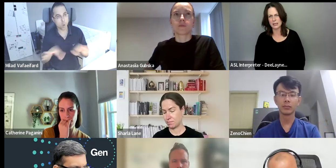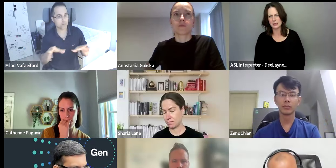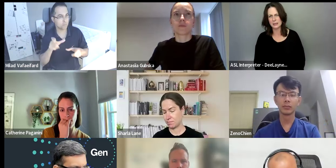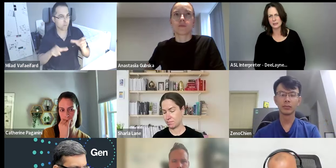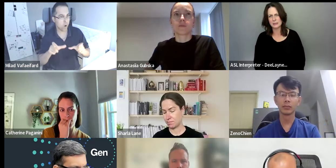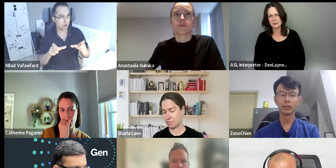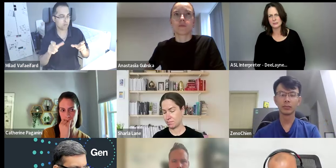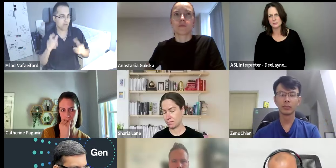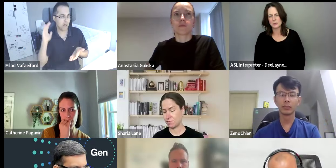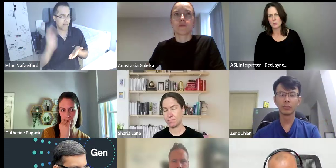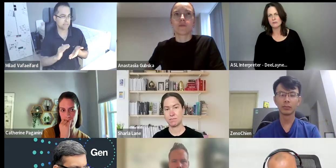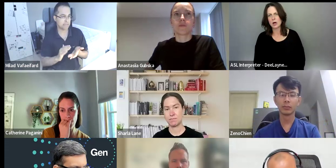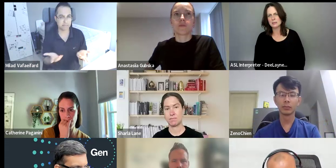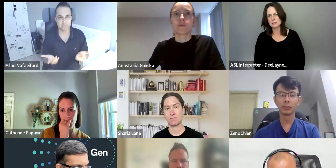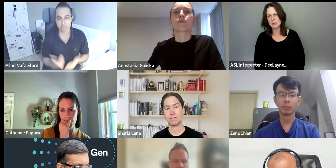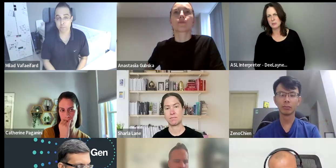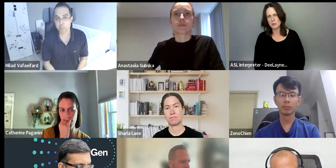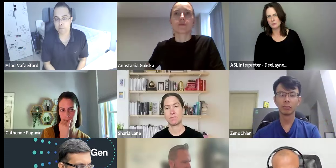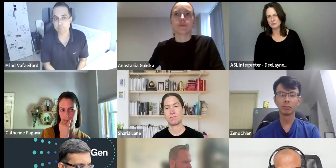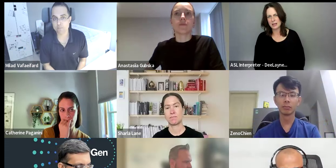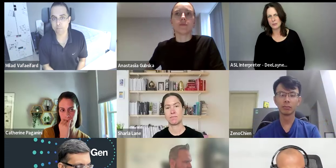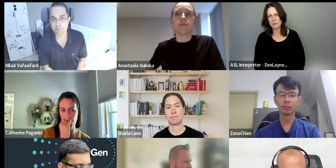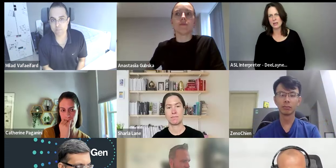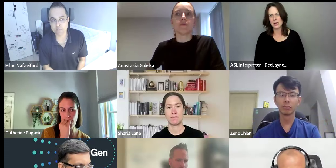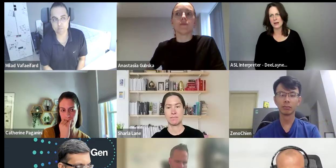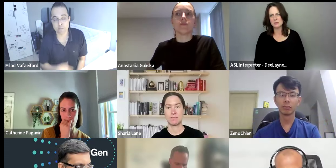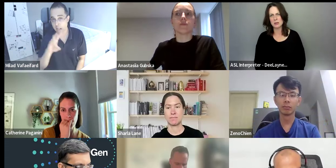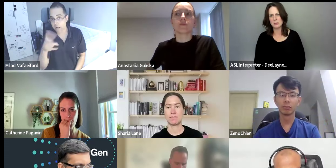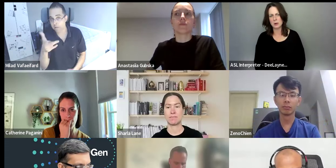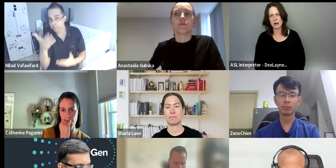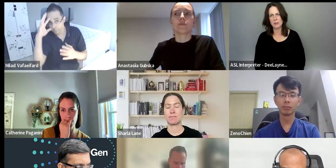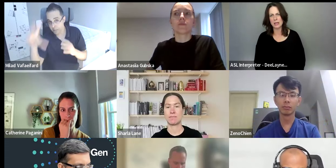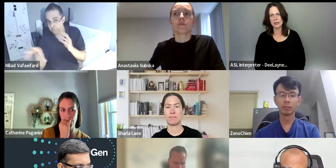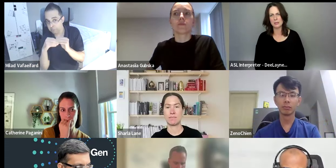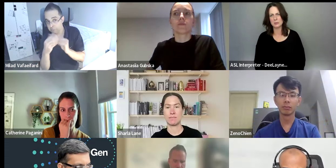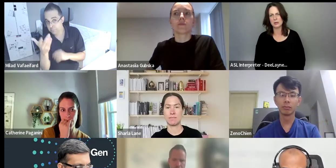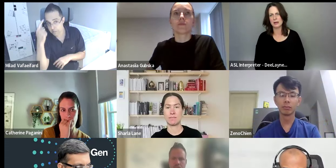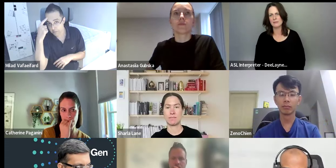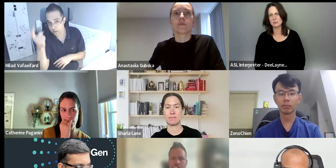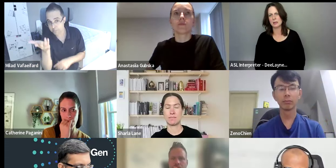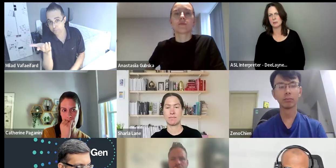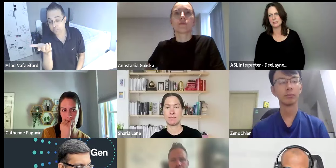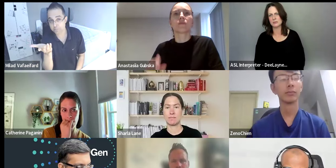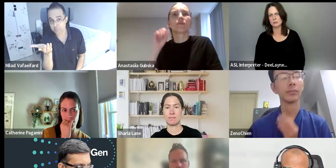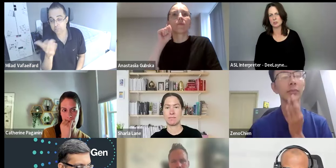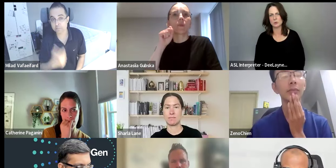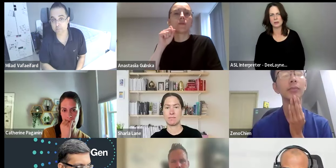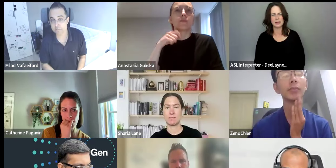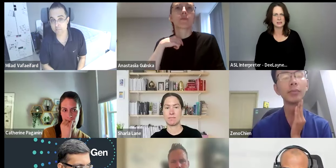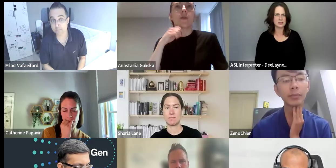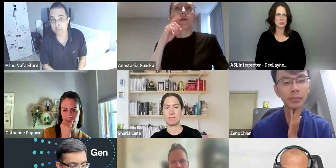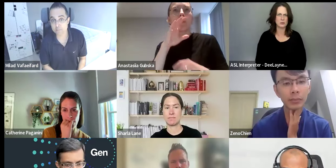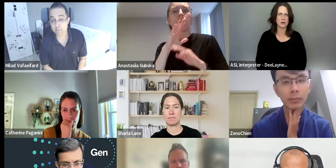like we've lost some people, and we may not have as many people coming because we don't have as many places for them to